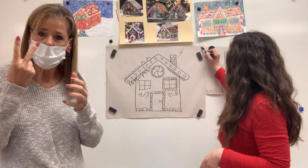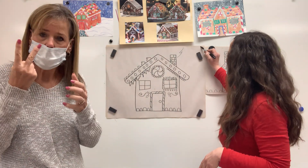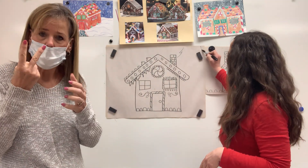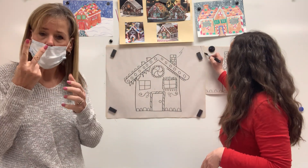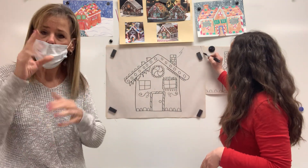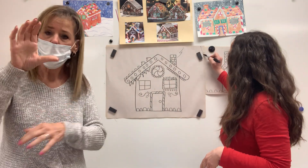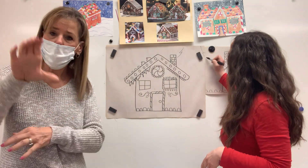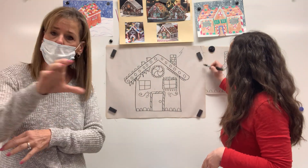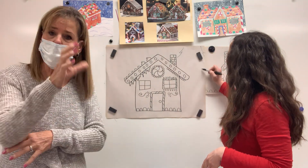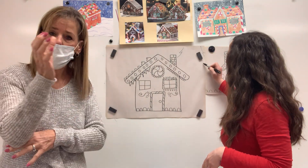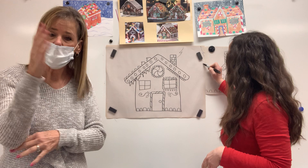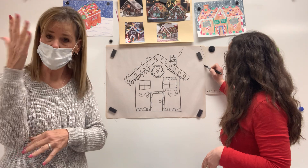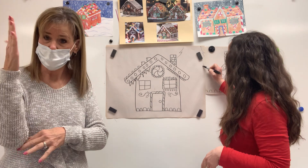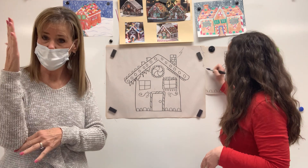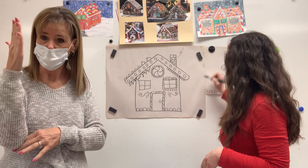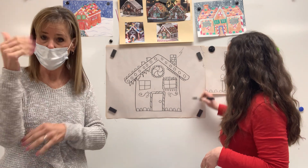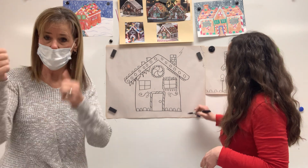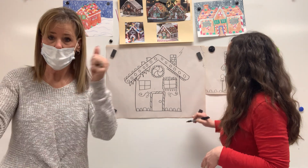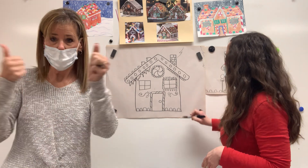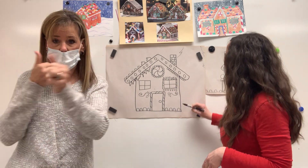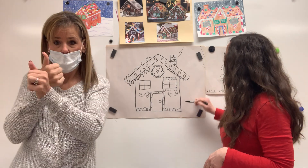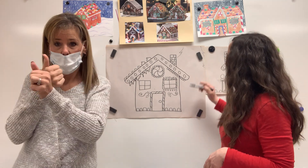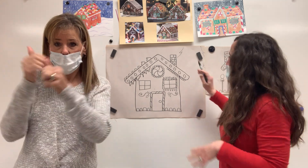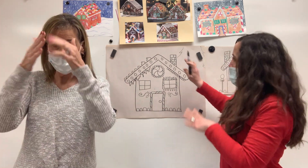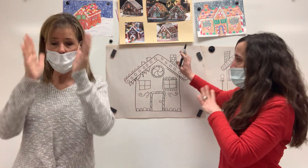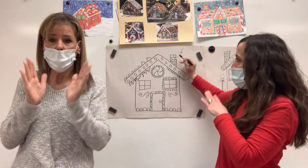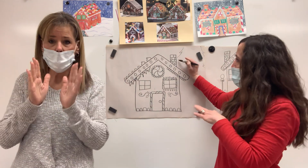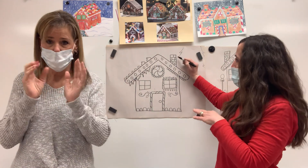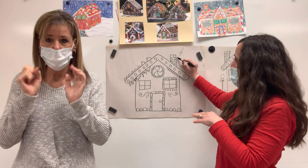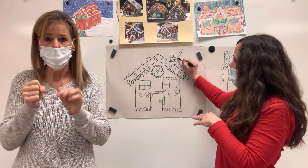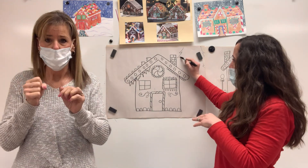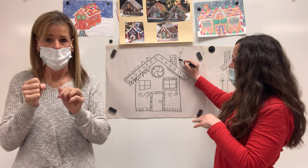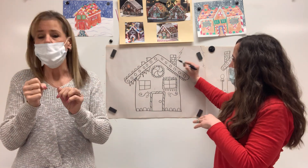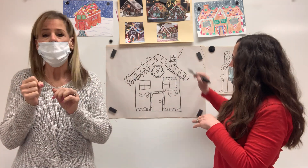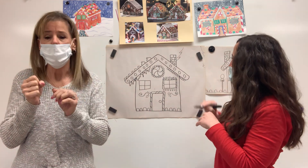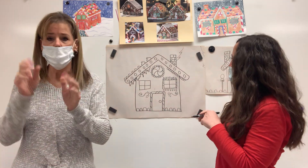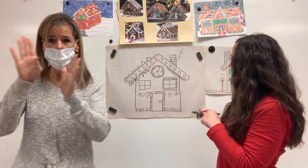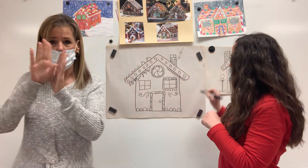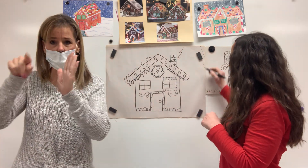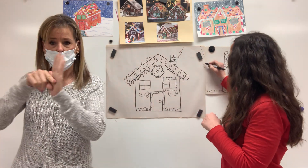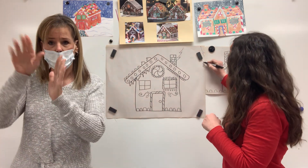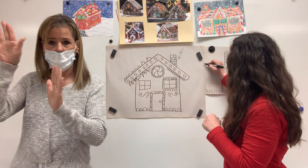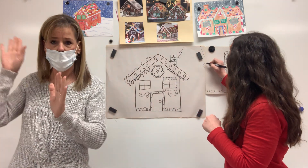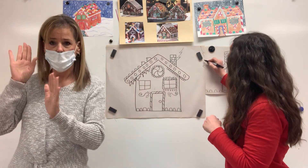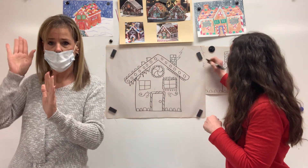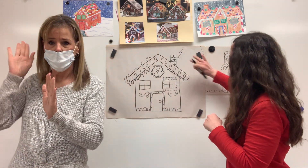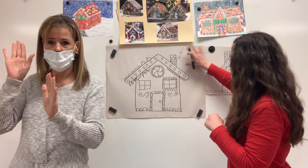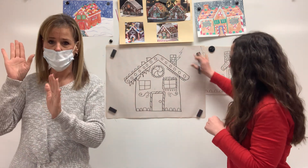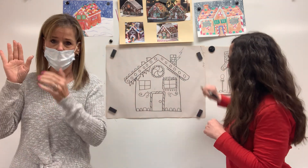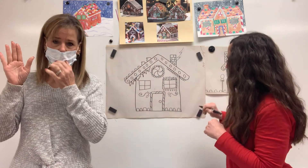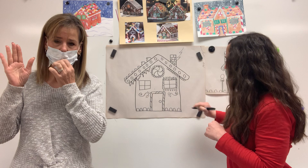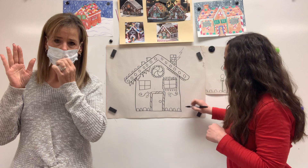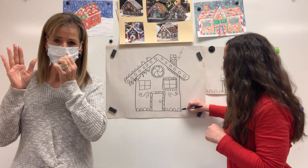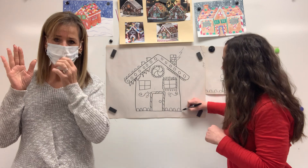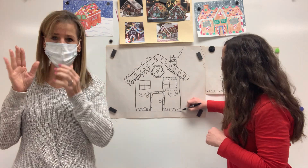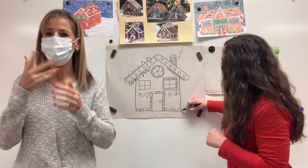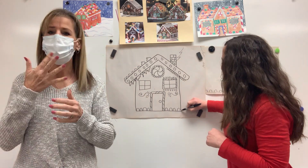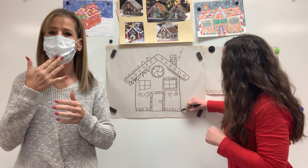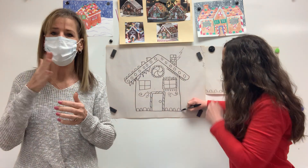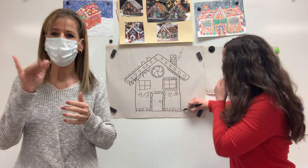Now, you wouldn't see the whole Christmas tree, you just see part of it. In the very background, just a few little curved lines, and you could color that green. We certainly